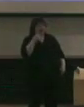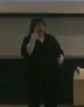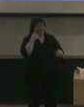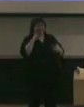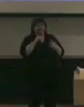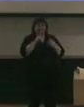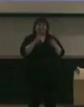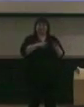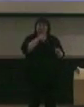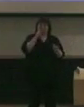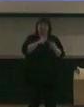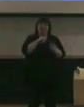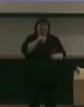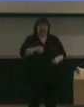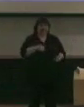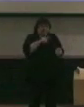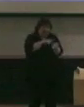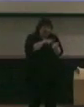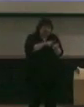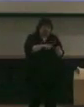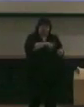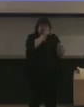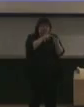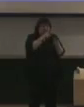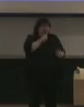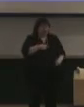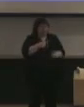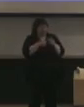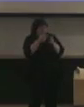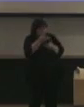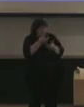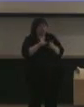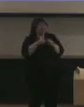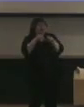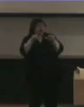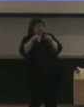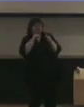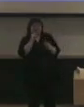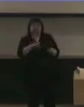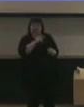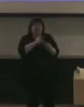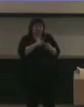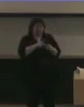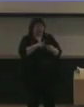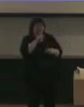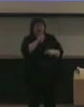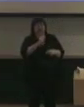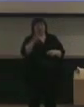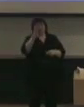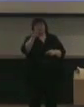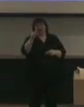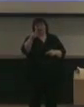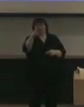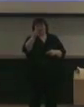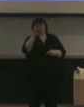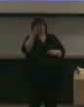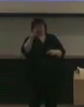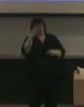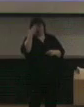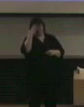not a perfect science. Psychiatry is not a perfect science, but even working with a language is not a perfect science, which I'm sure Beth and Fred can